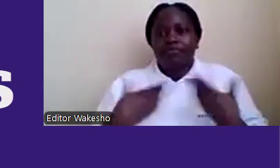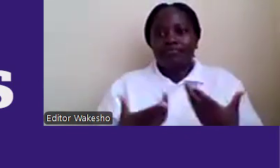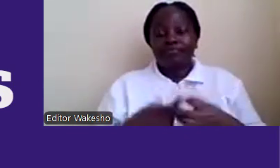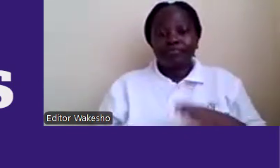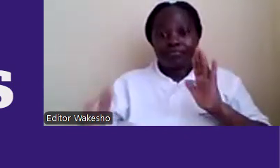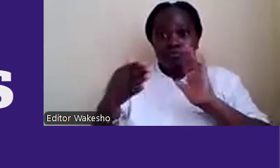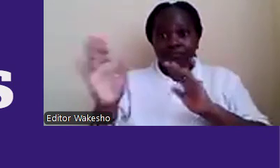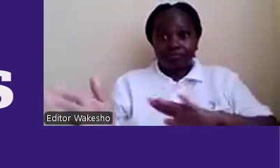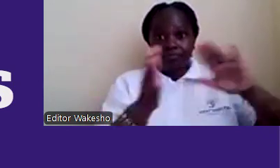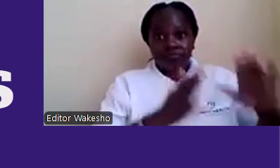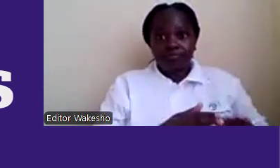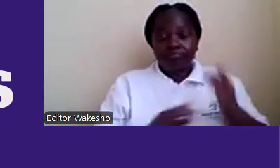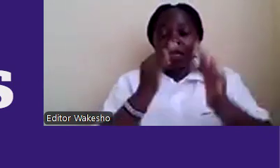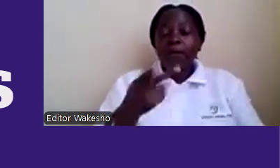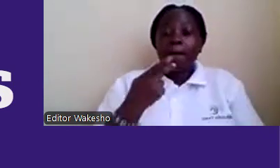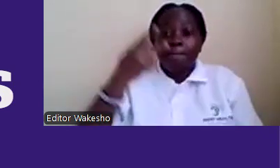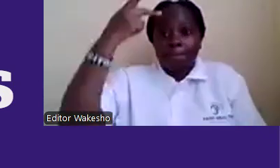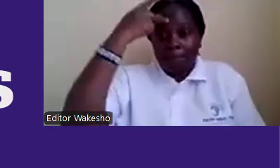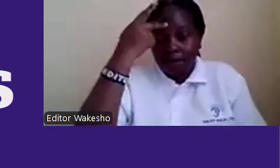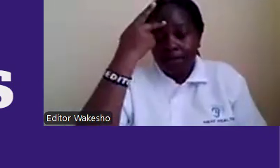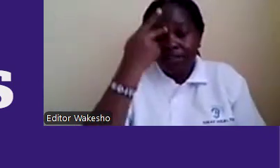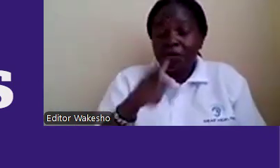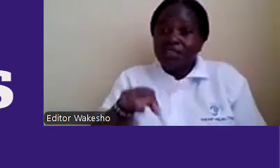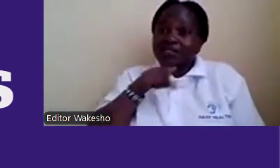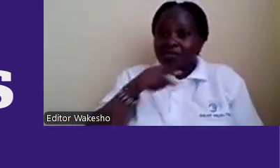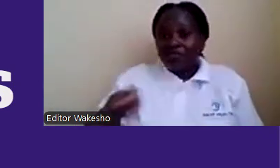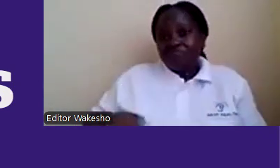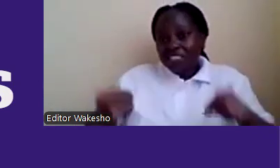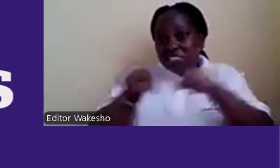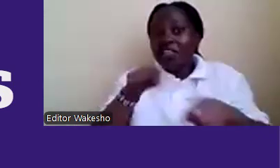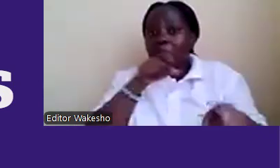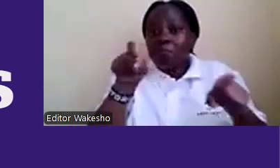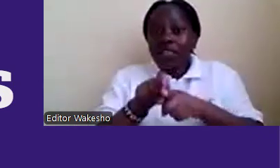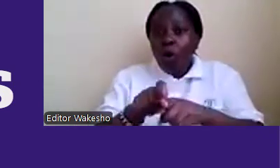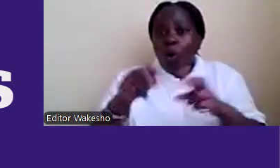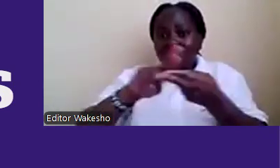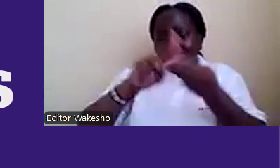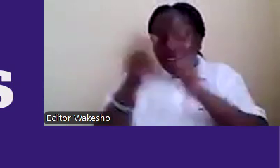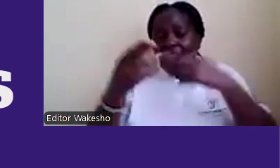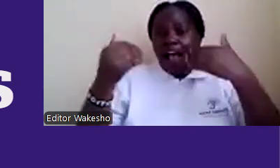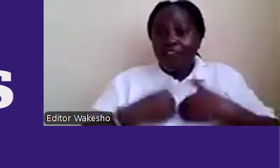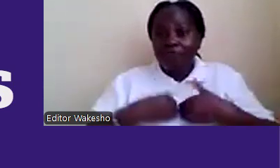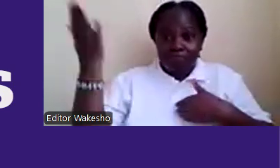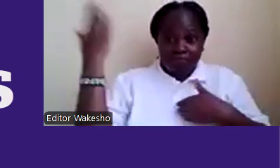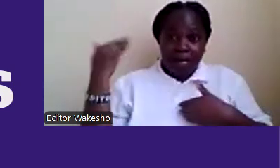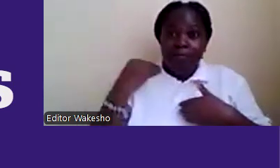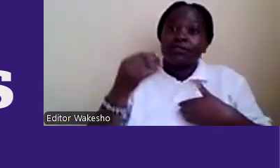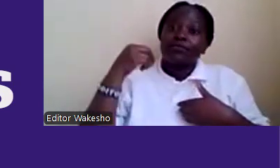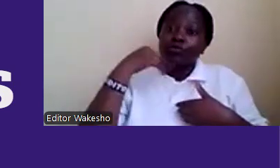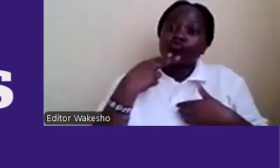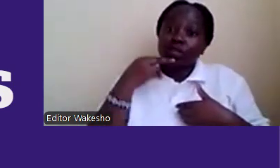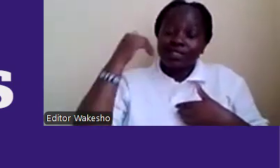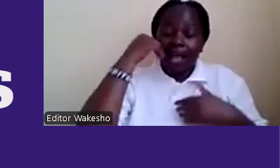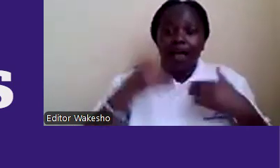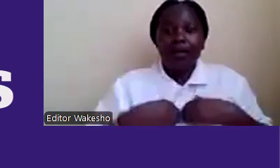mother, siblings, close relatives have been diagnosed with diabetes, you might need to be a bit more